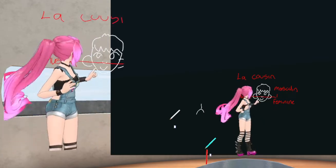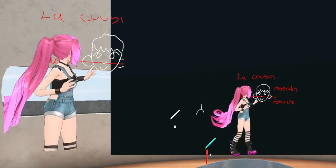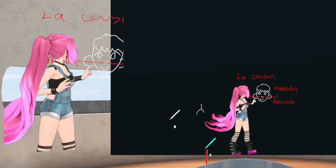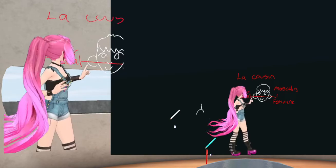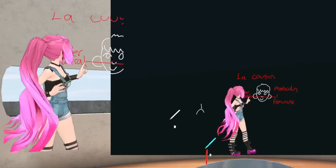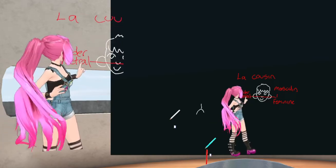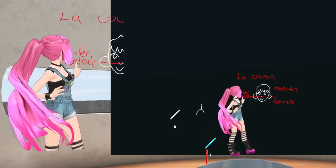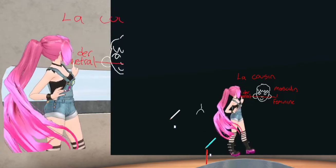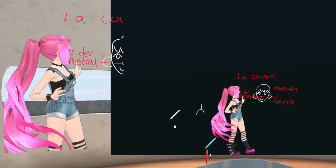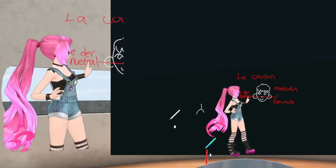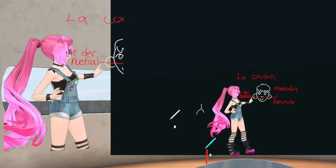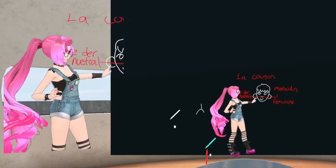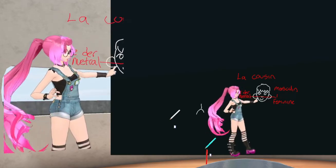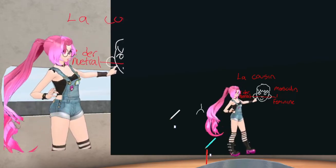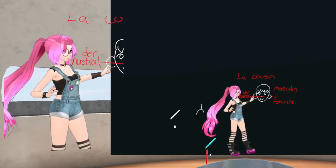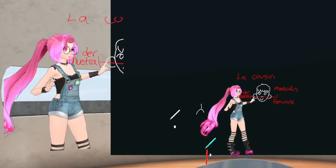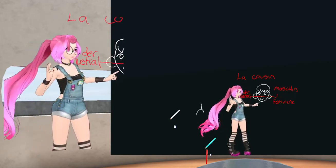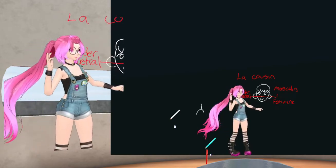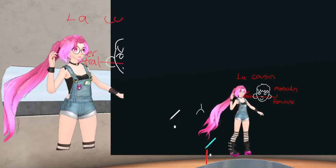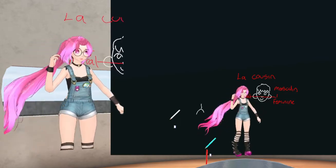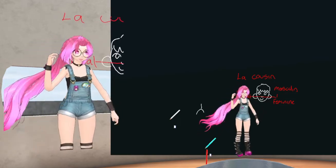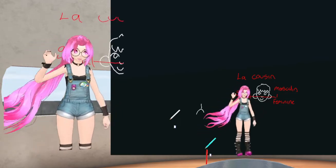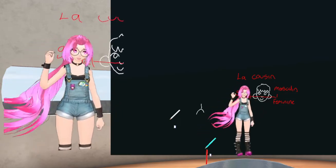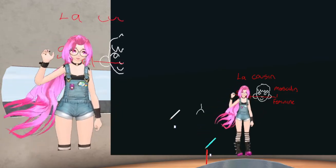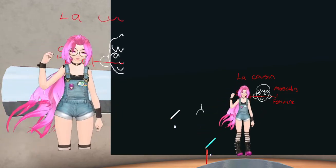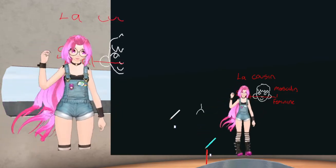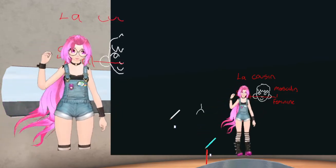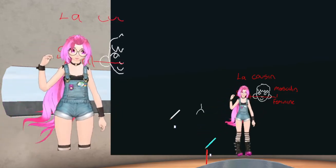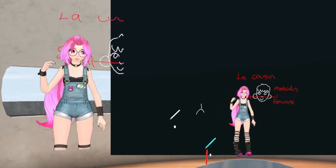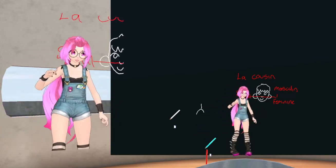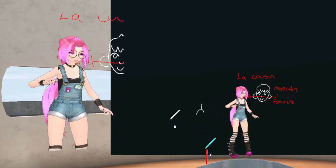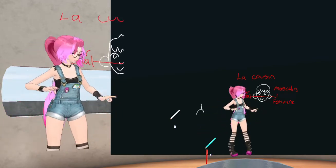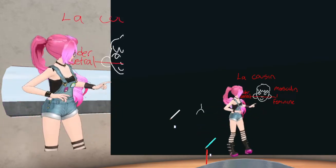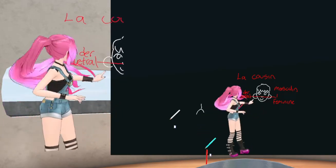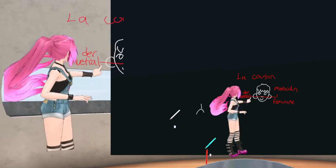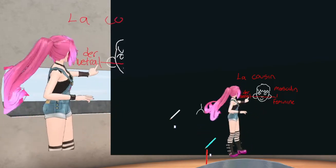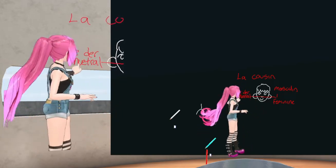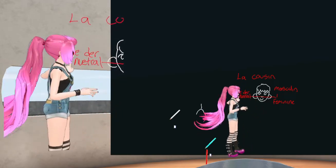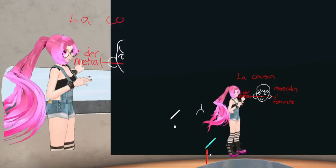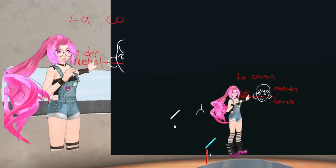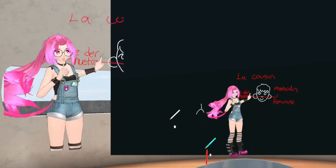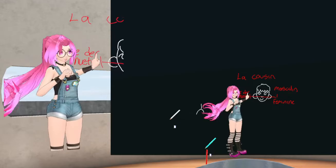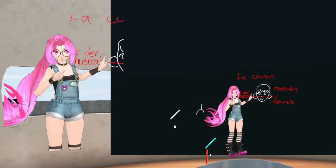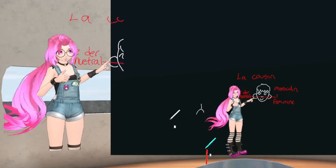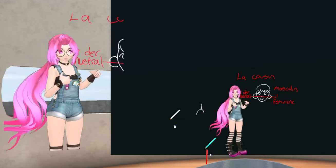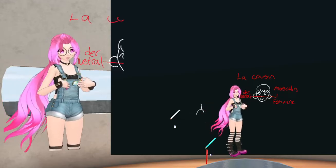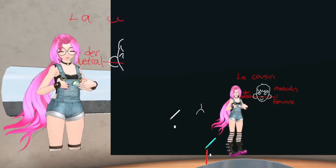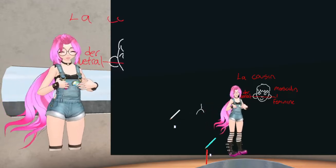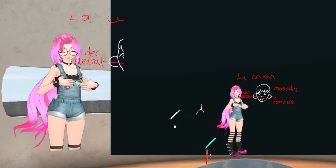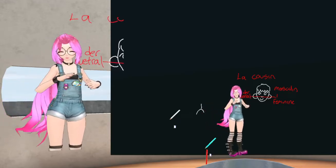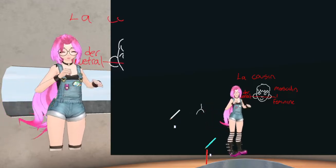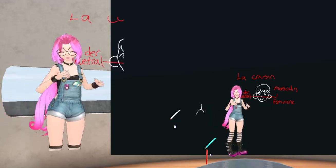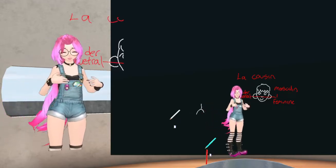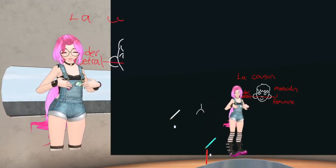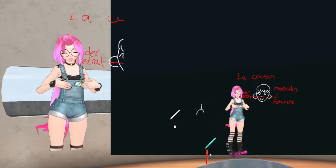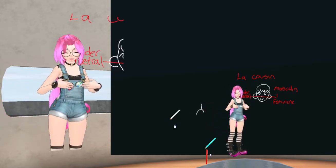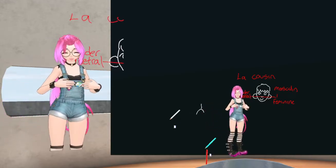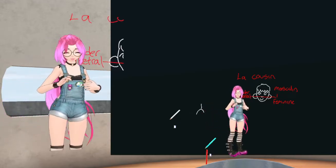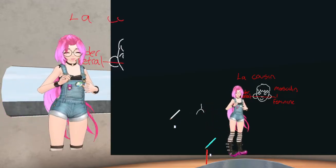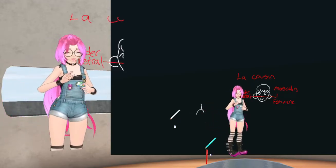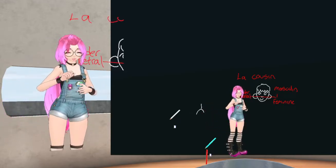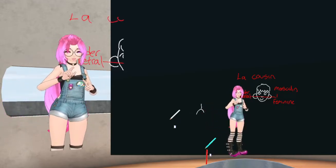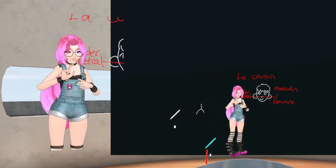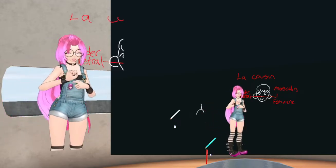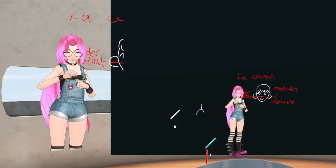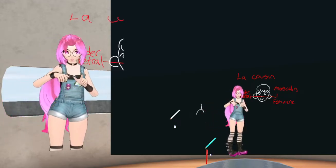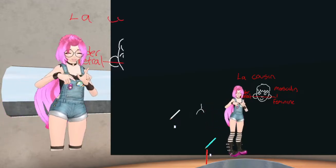Yep. And if it's a gender neutral cousin, in the middle, cousin. And again, this doesn't have to